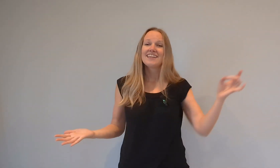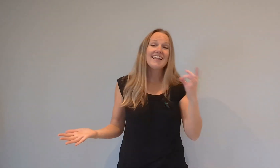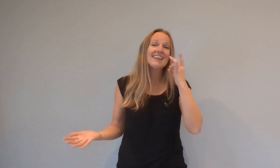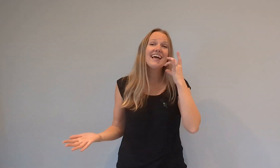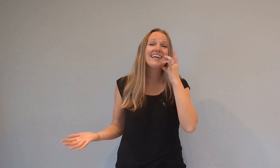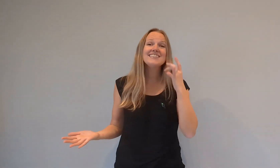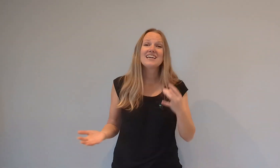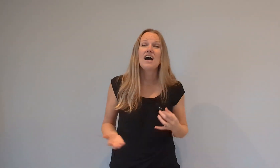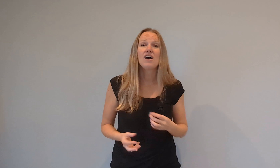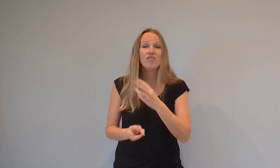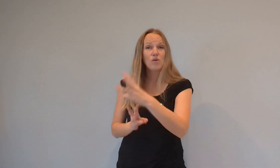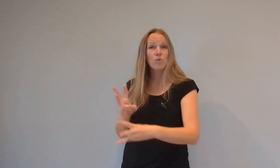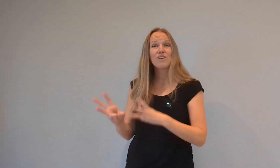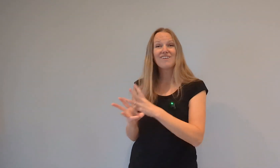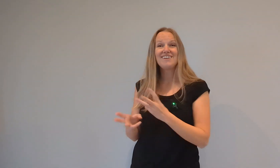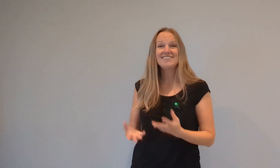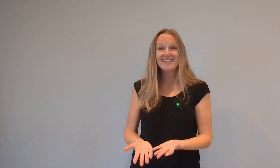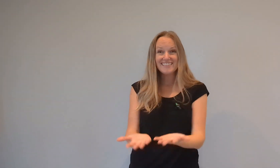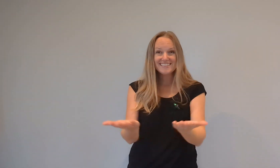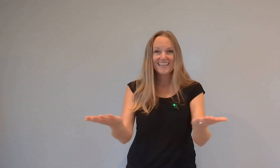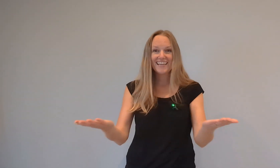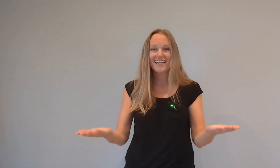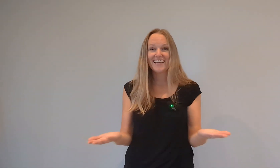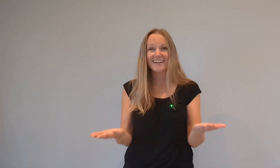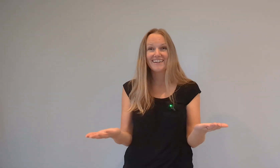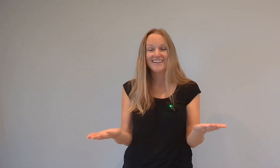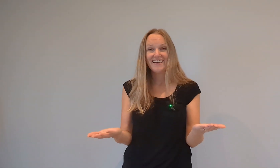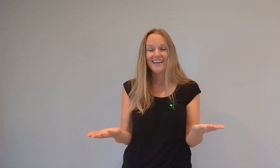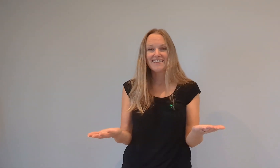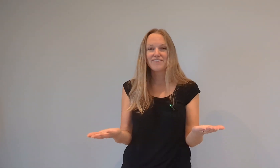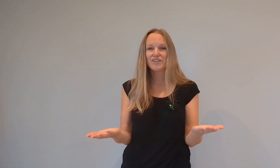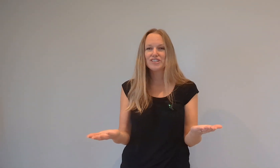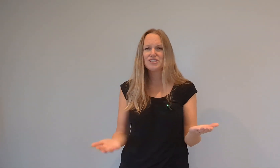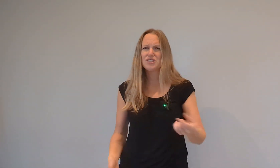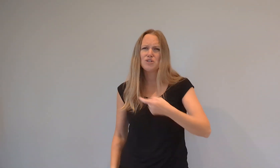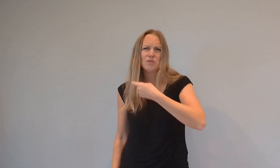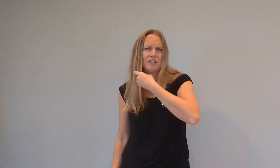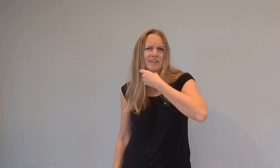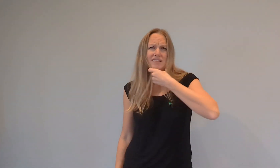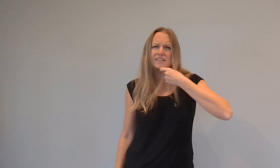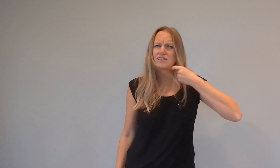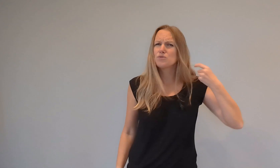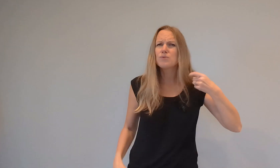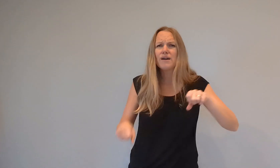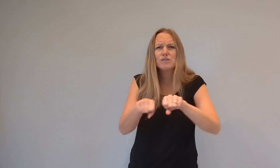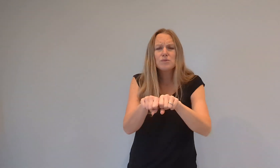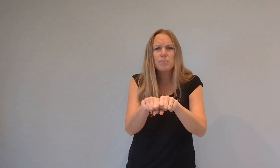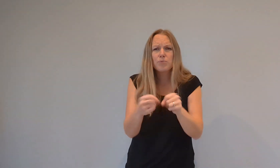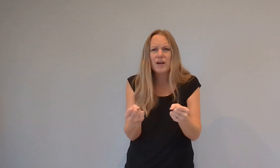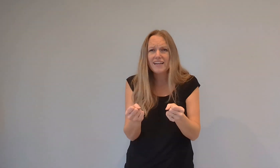The light of the world is here. And then verse 2, the drought